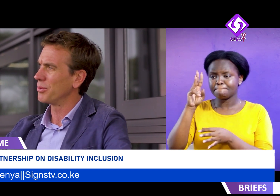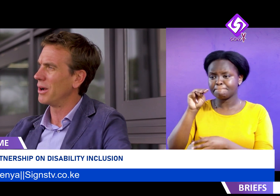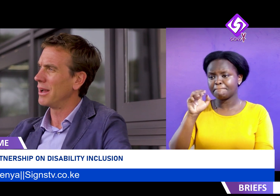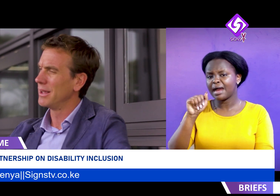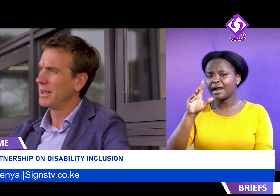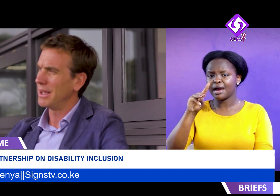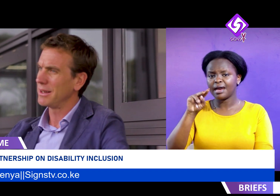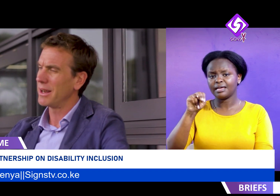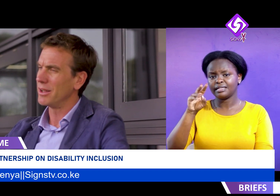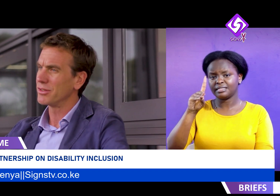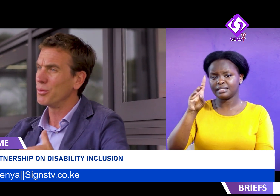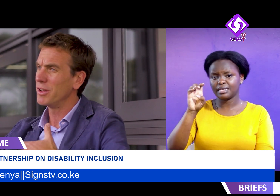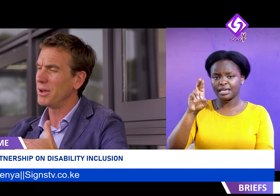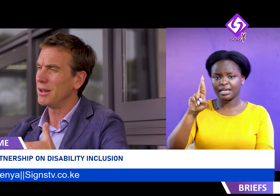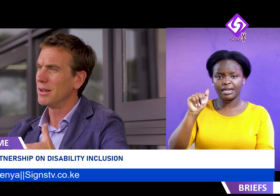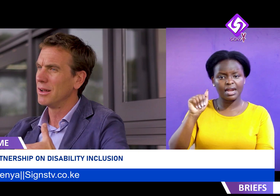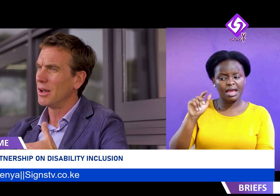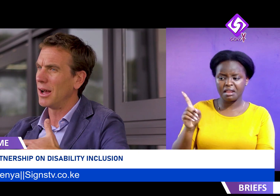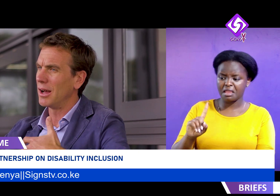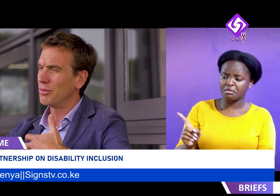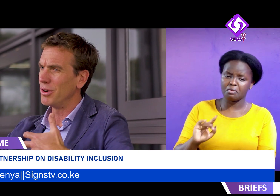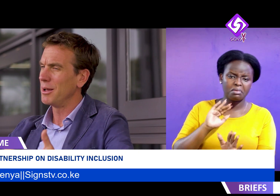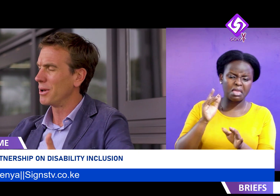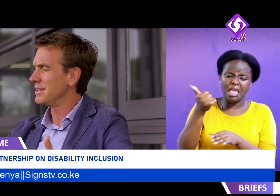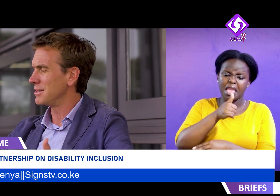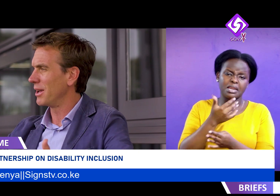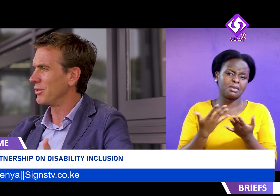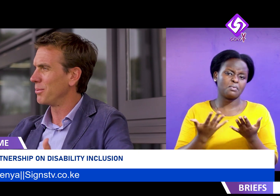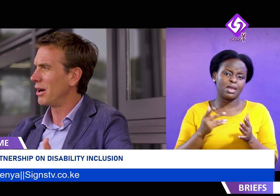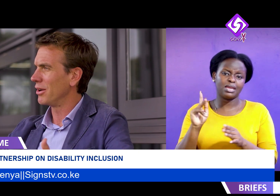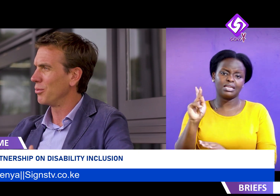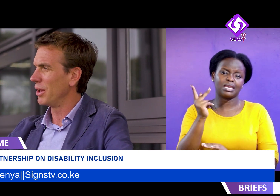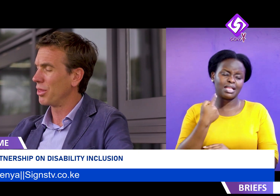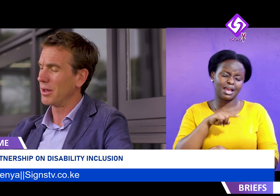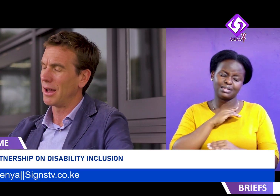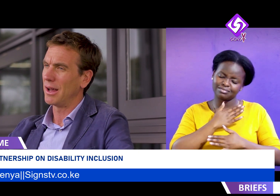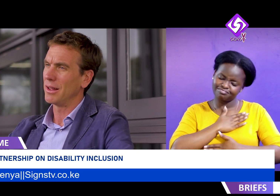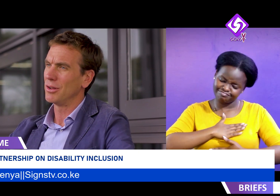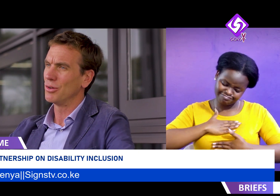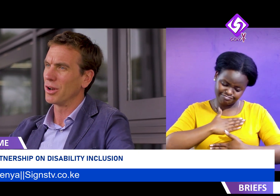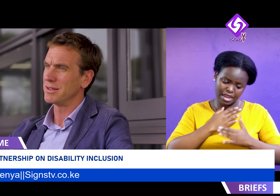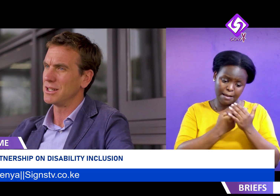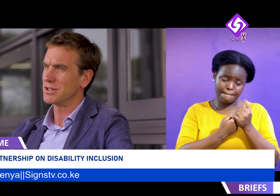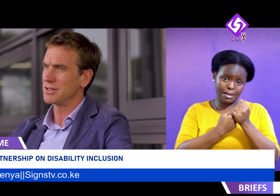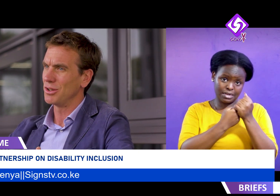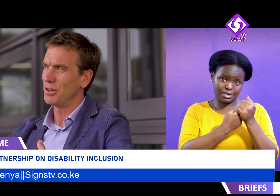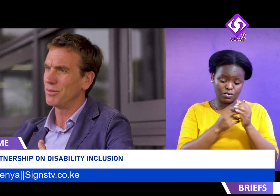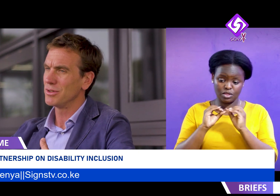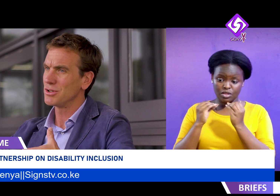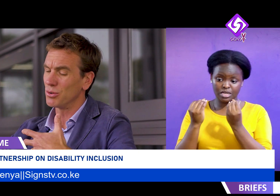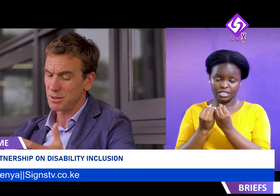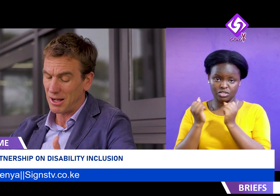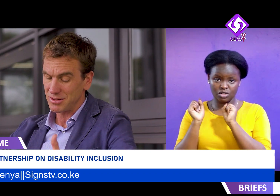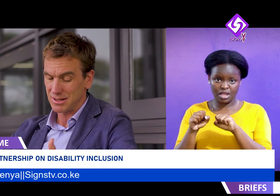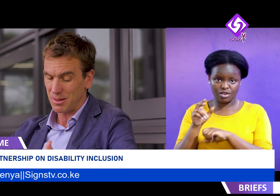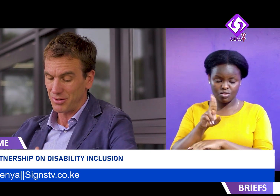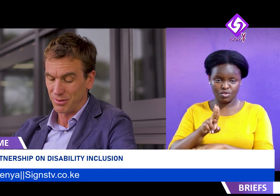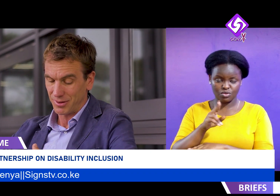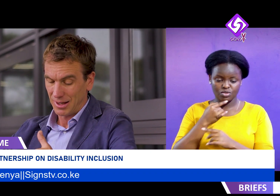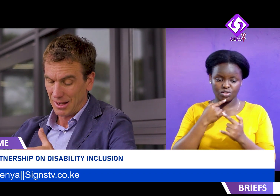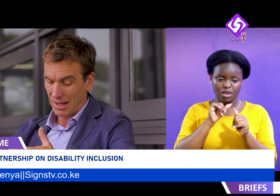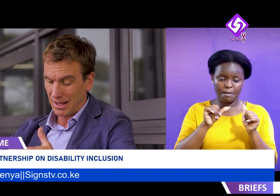or elsewhere in Kenya. So we've been really pleased to be able to partner with organisations that you've talked about